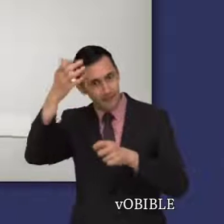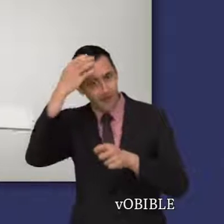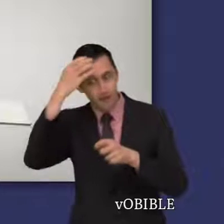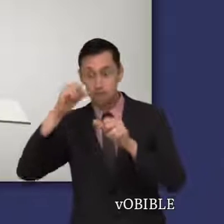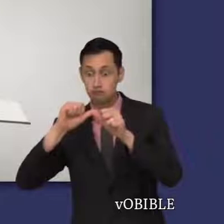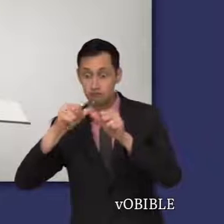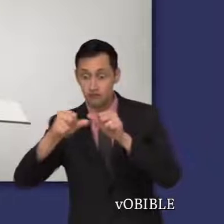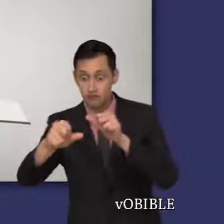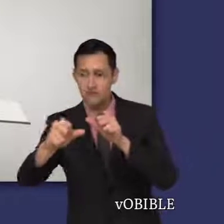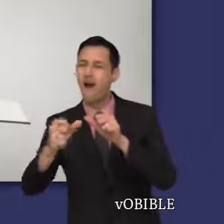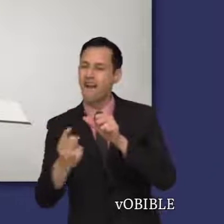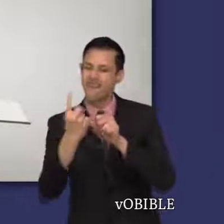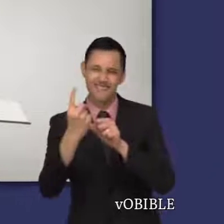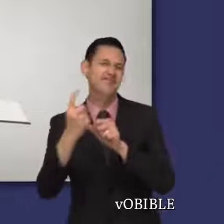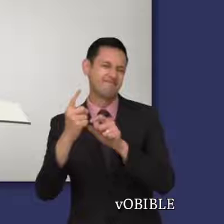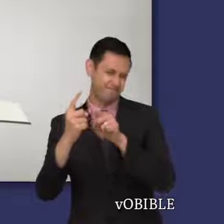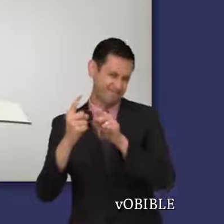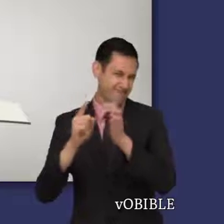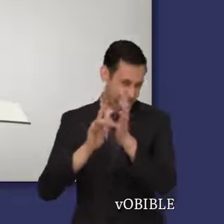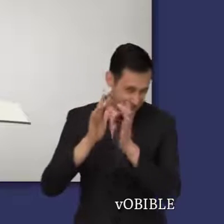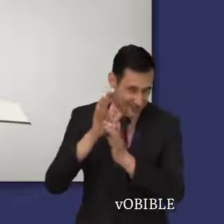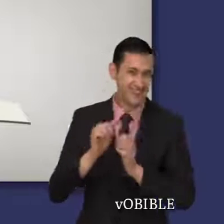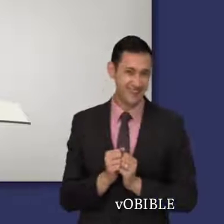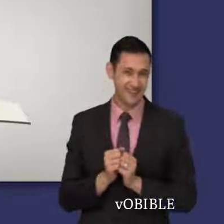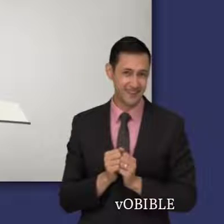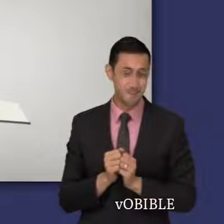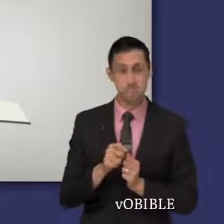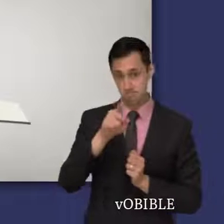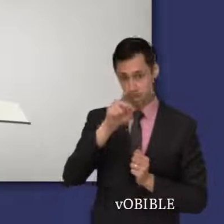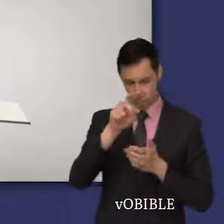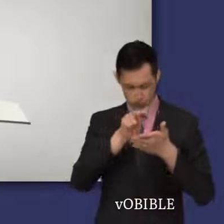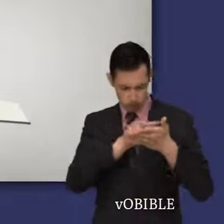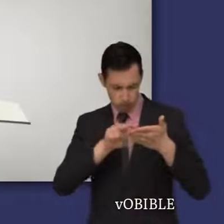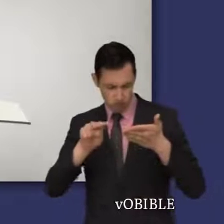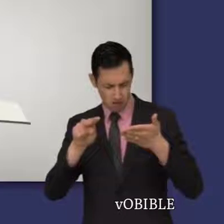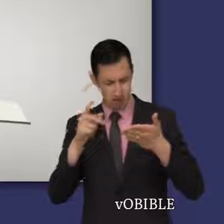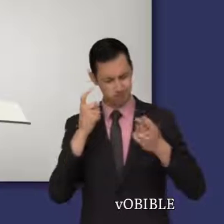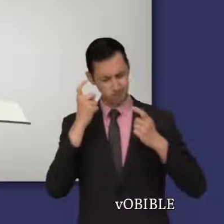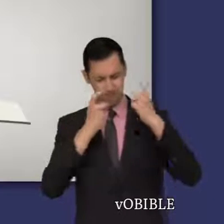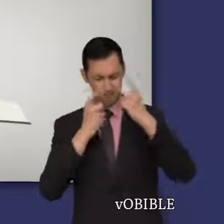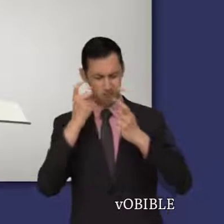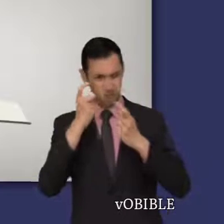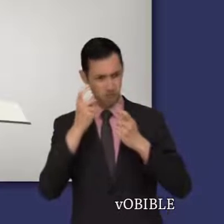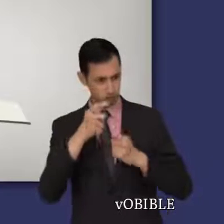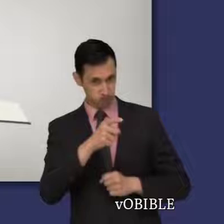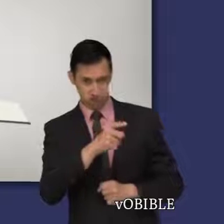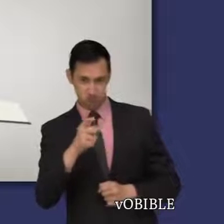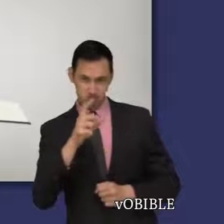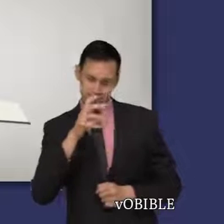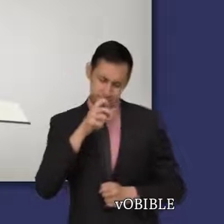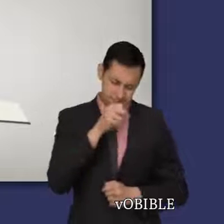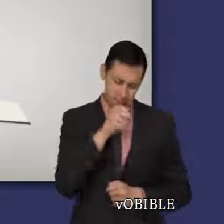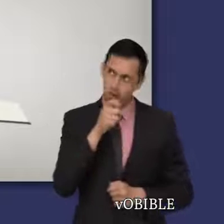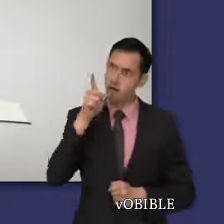As you read the book of Ruth, see how Jehovah turns tragedy into triumph. Observe how He rewards those